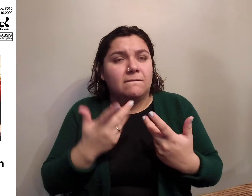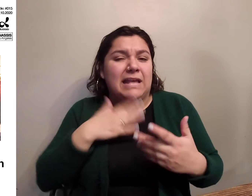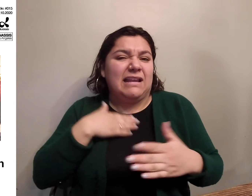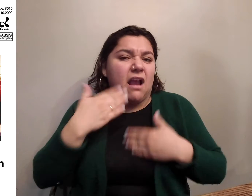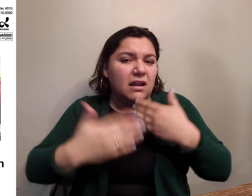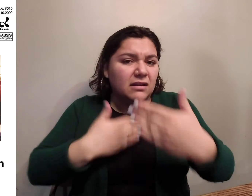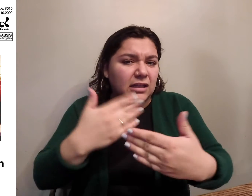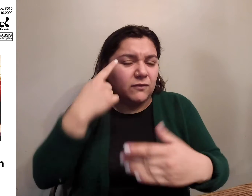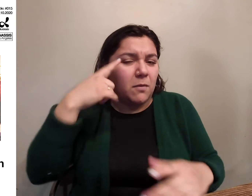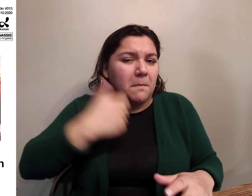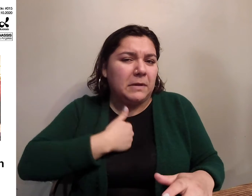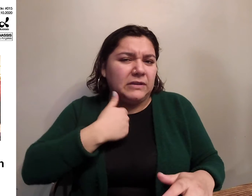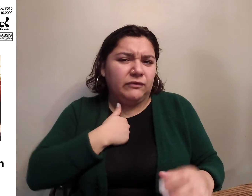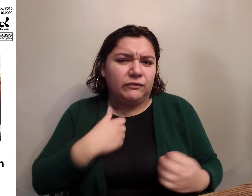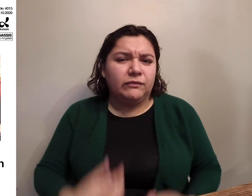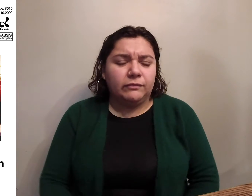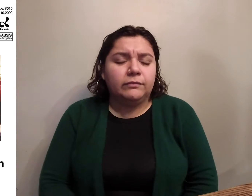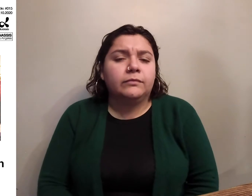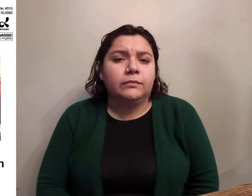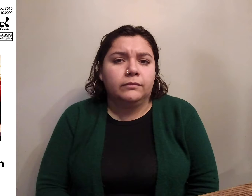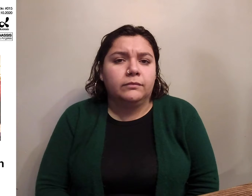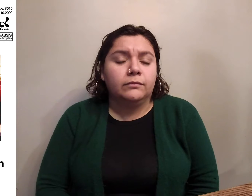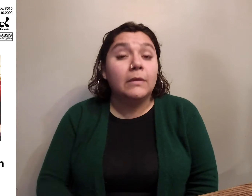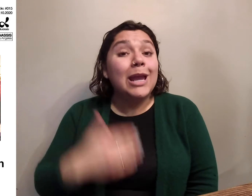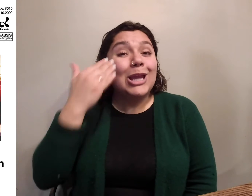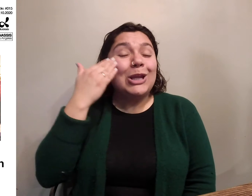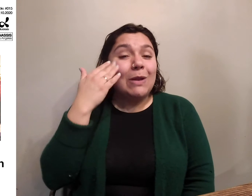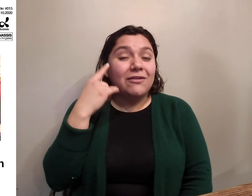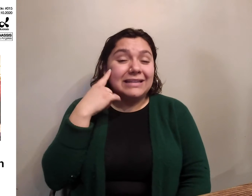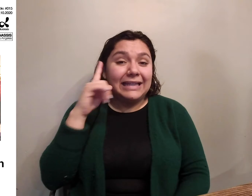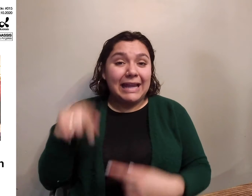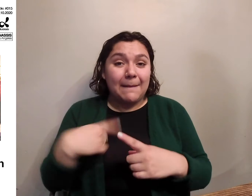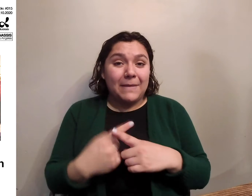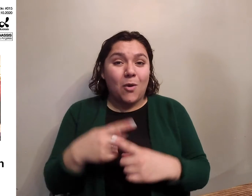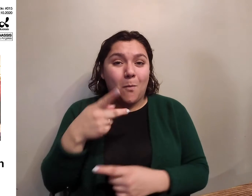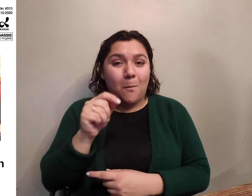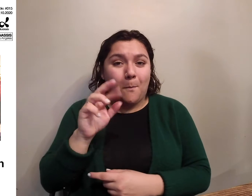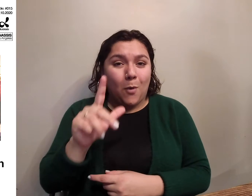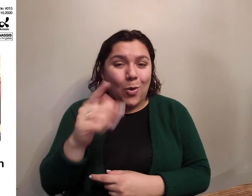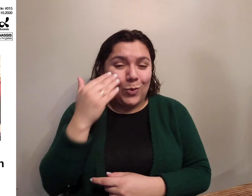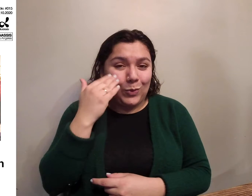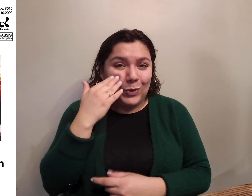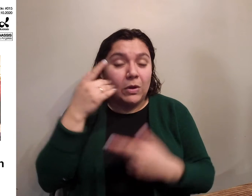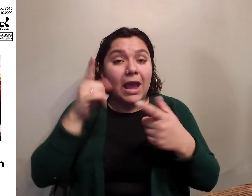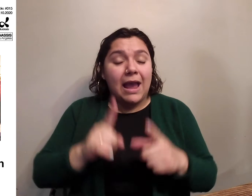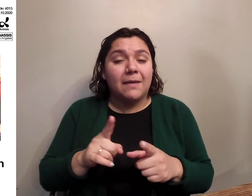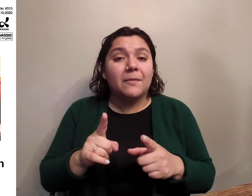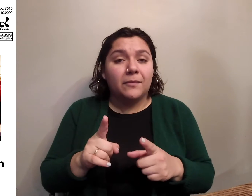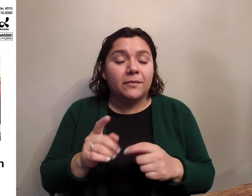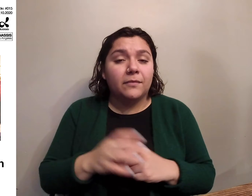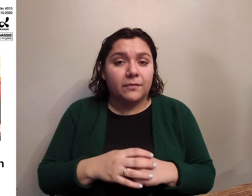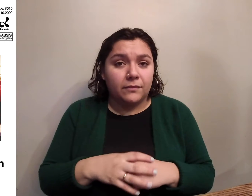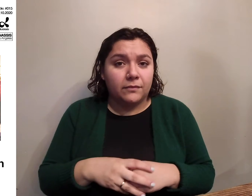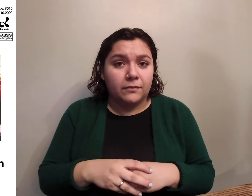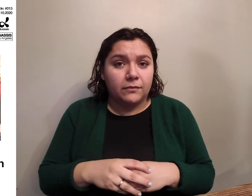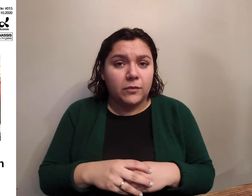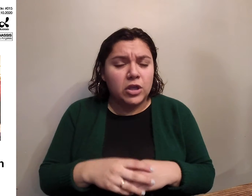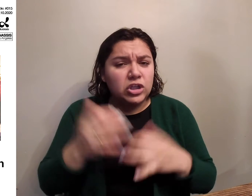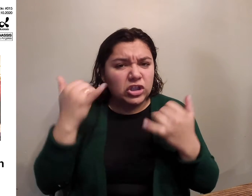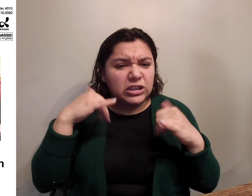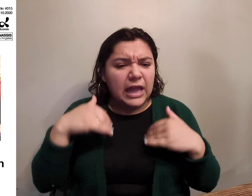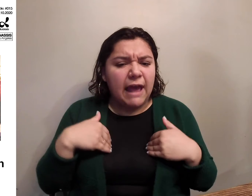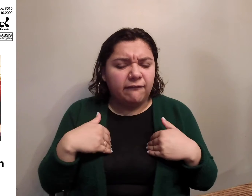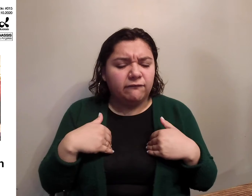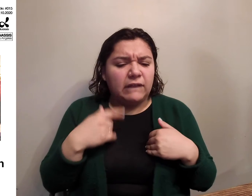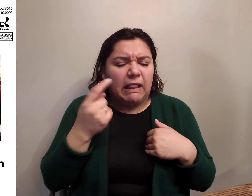of kindness, And you know what I was thinking of too, Paul, is that in the midst of this, there are kernels of